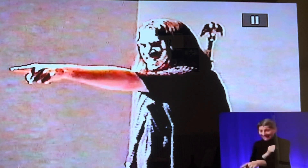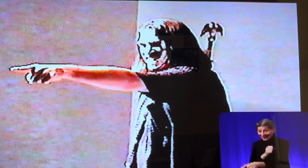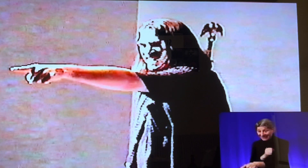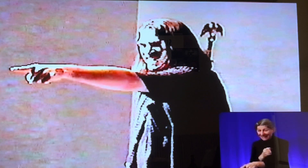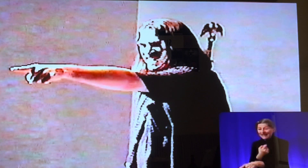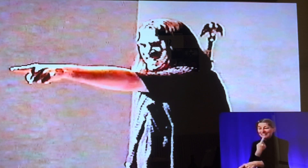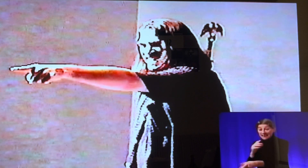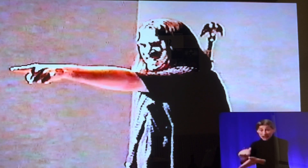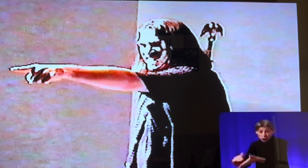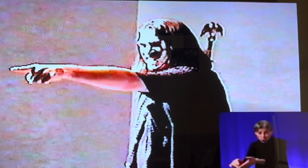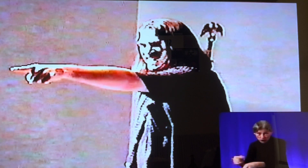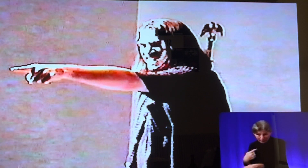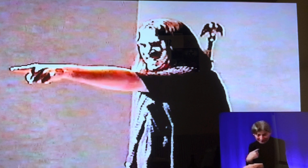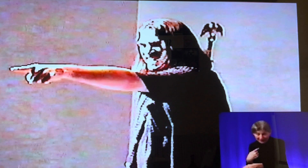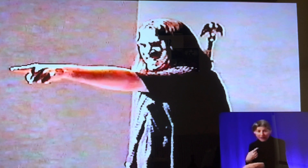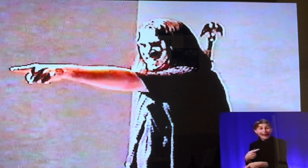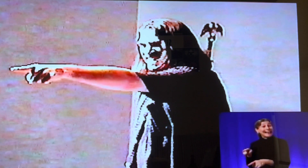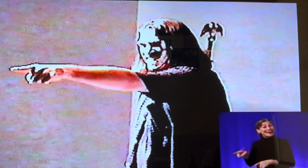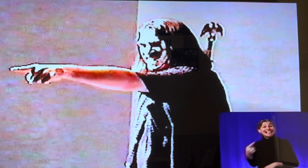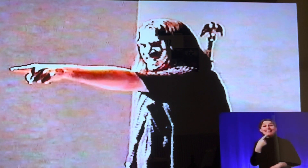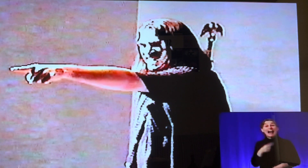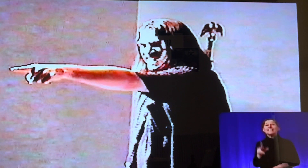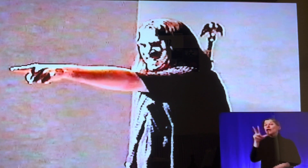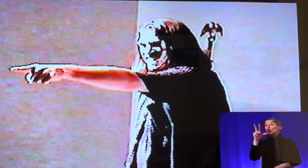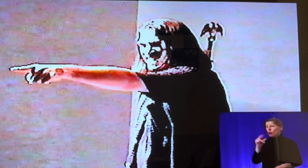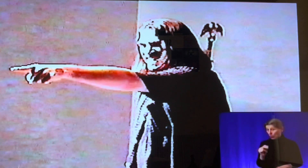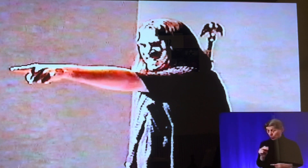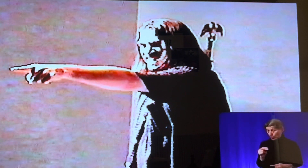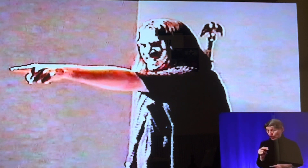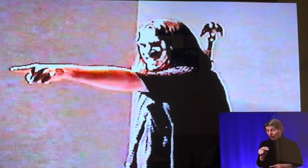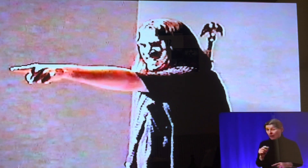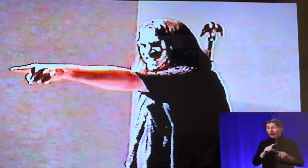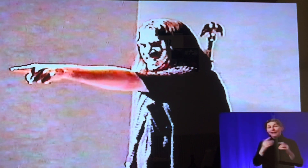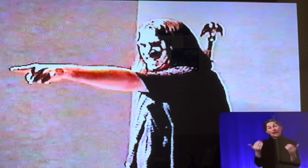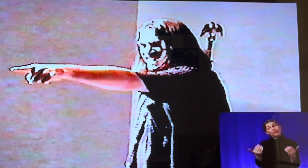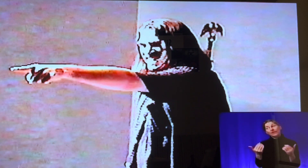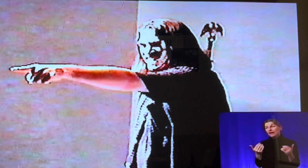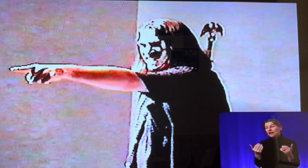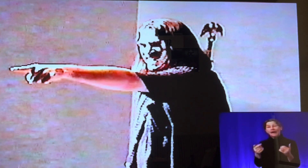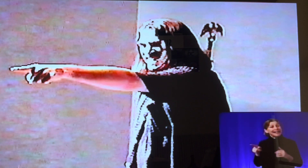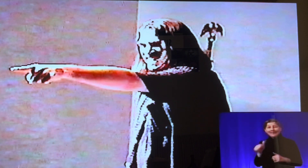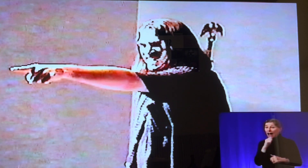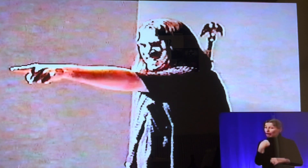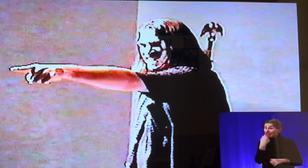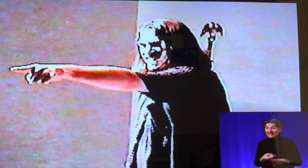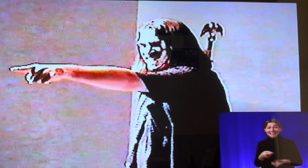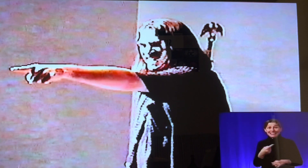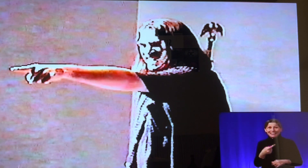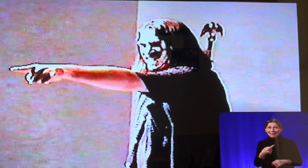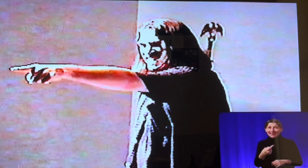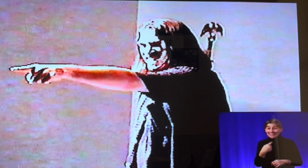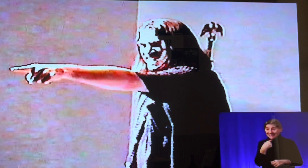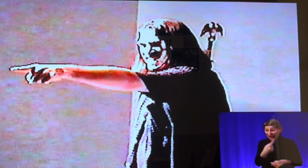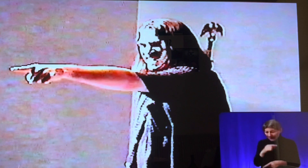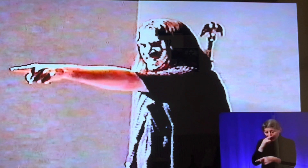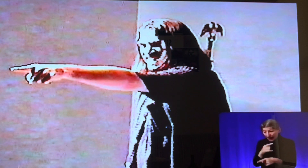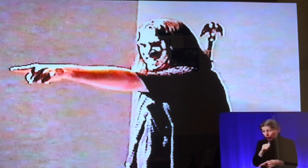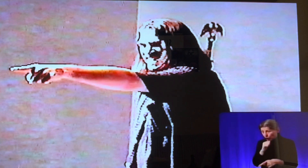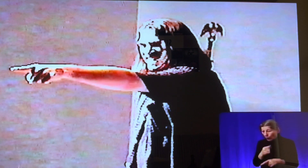me. And he says no. Now, he's not really saying you don't say, excuse me, because excuse me is an